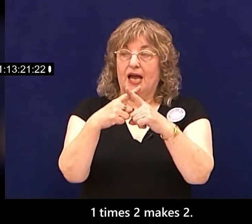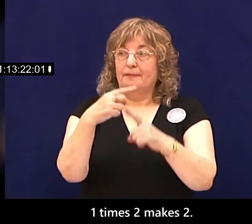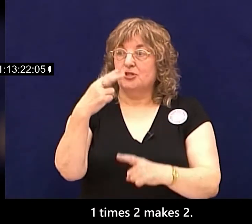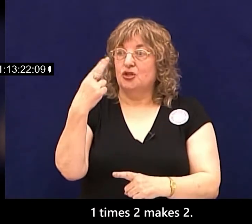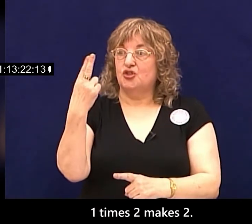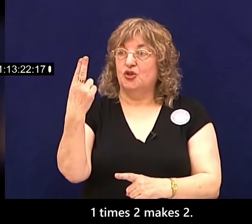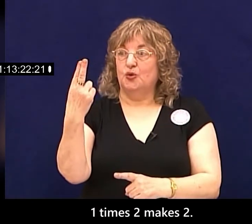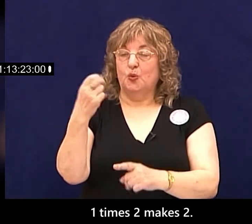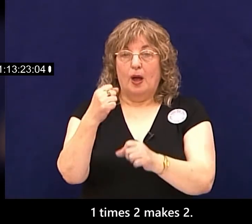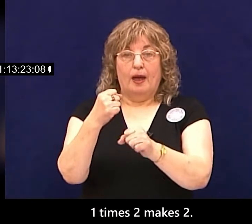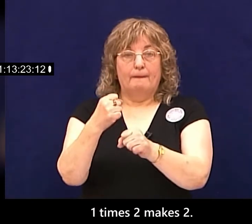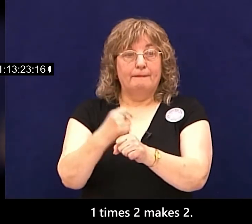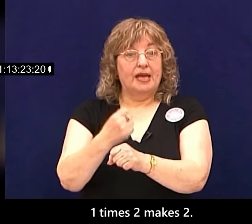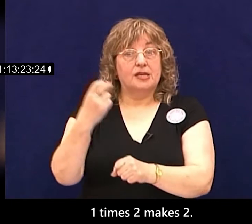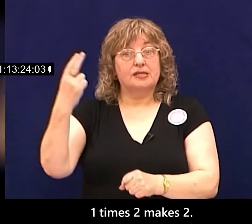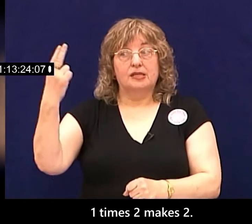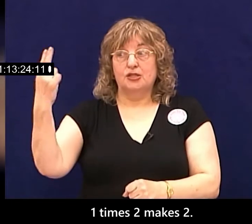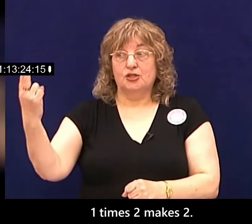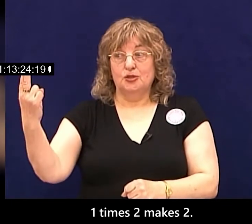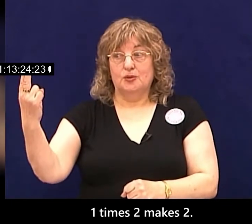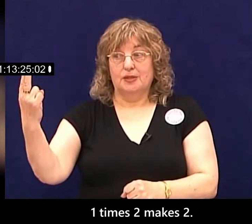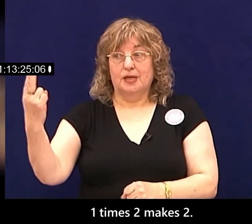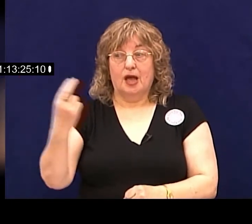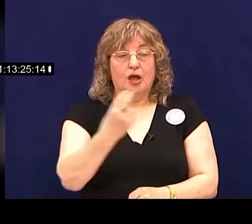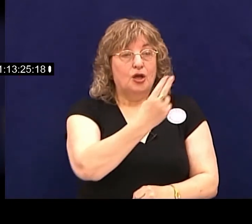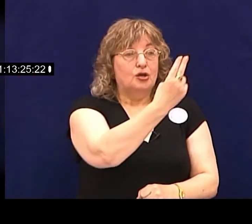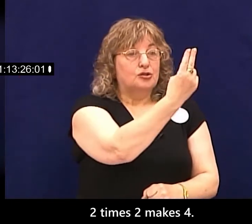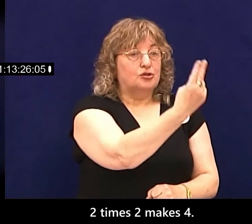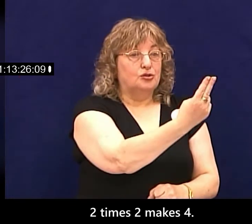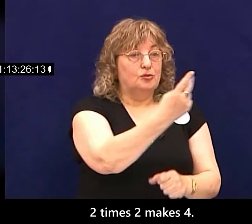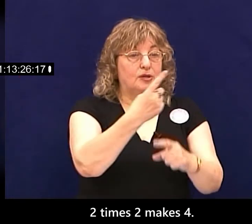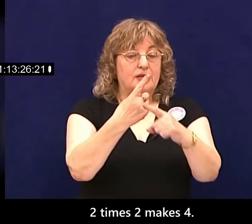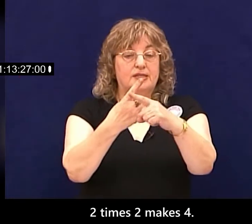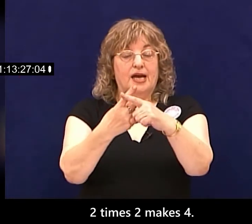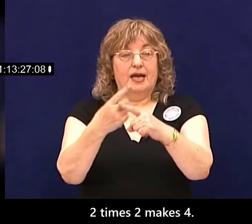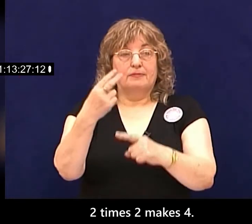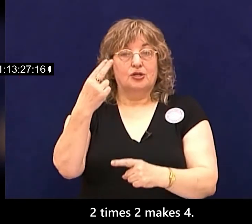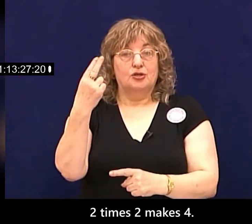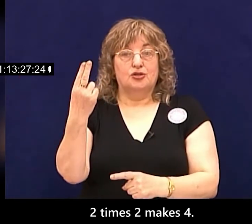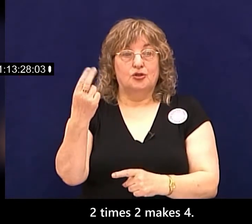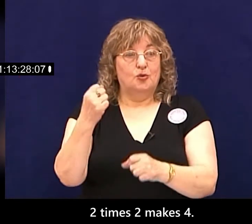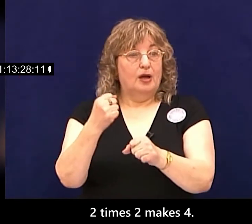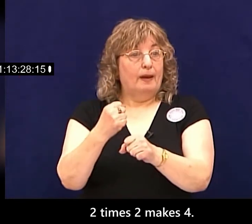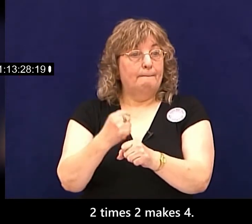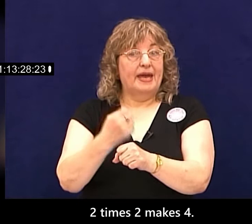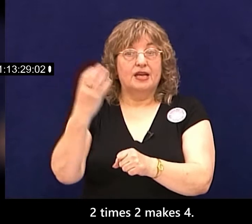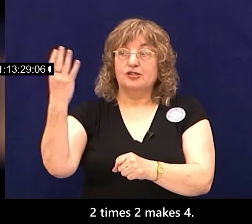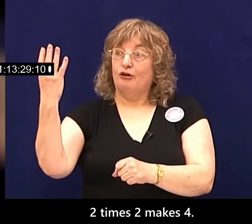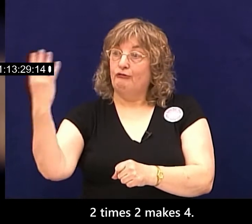times 2 makes 2. 2 times 2 makes